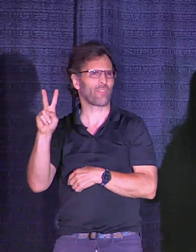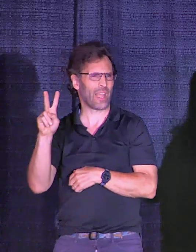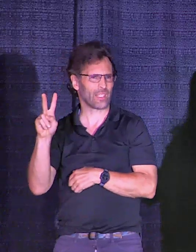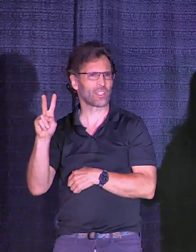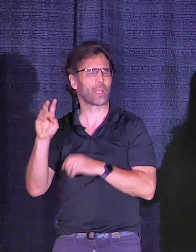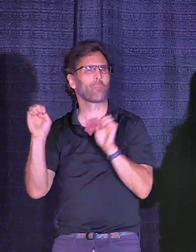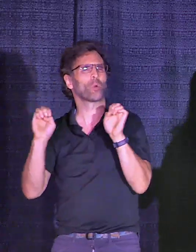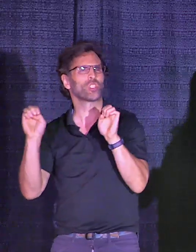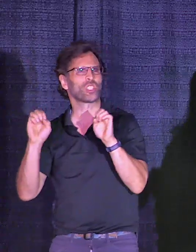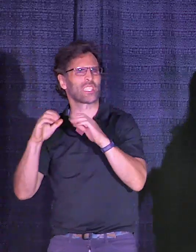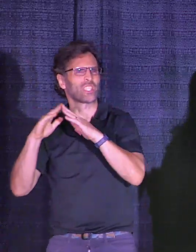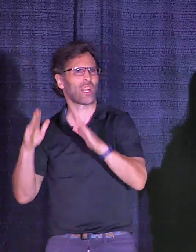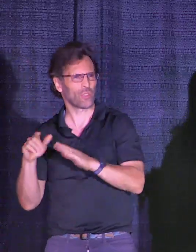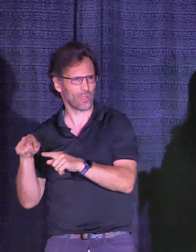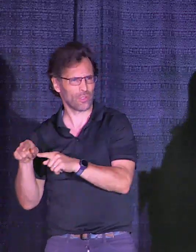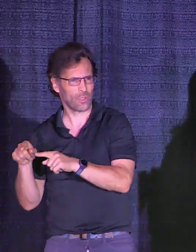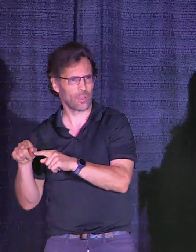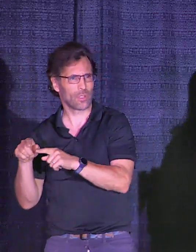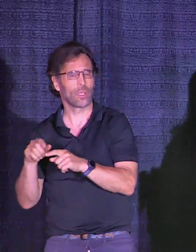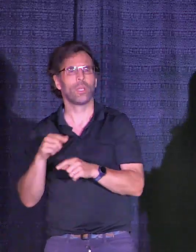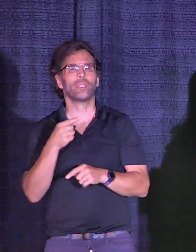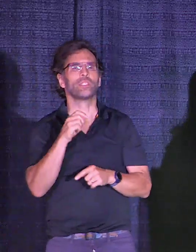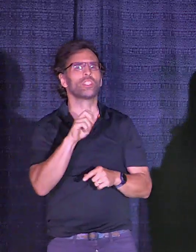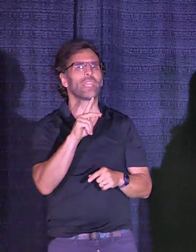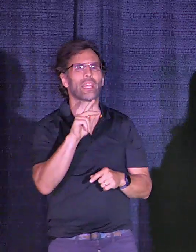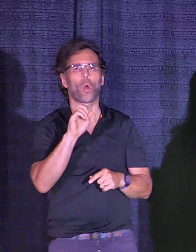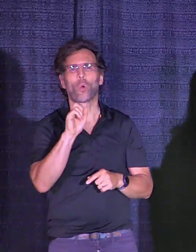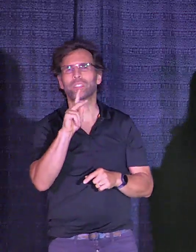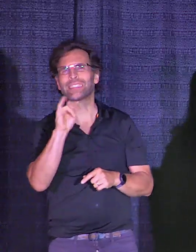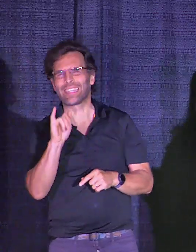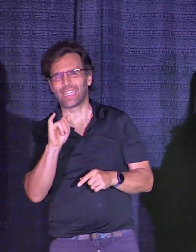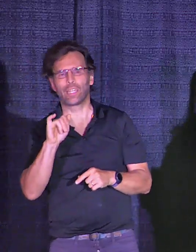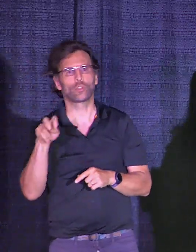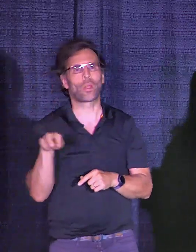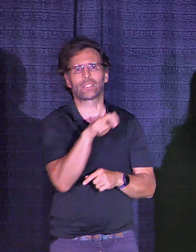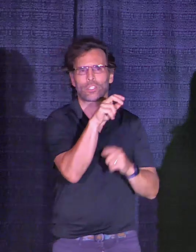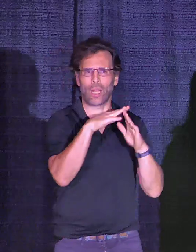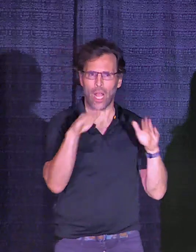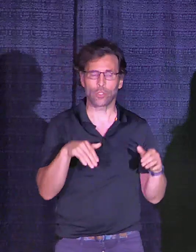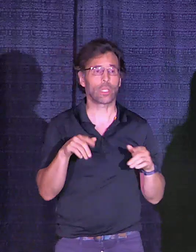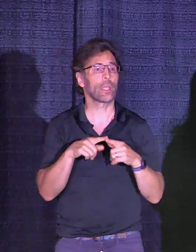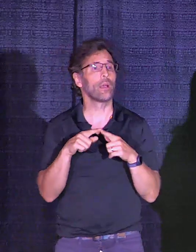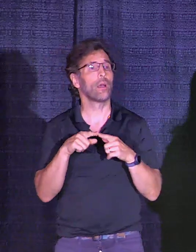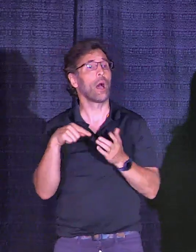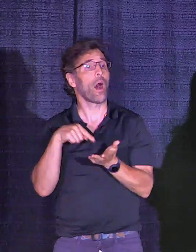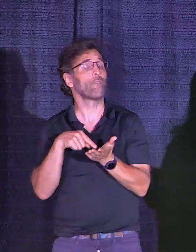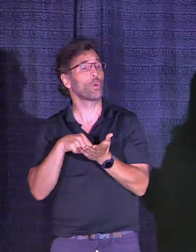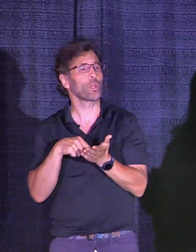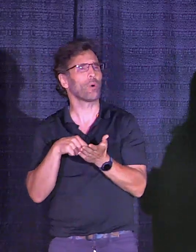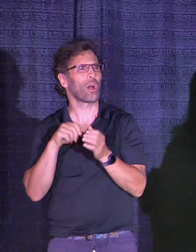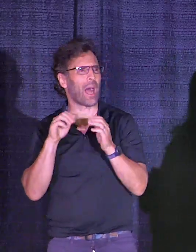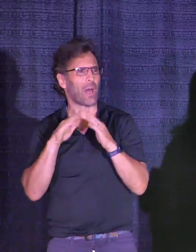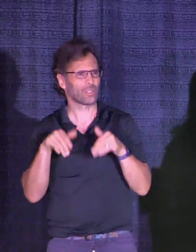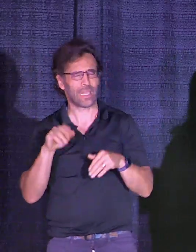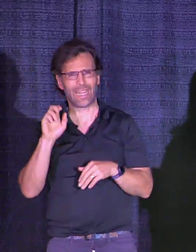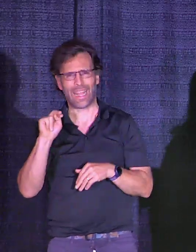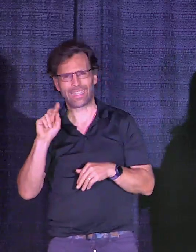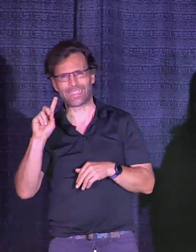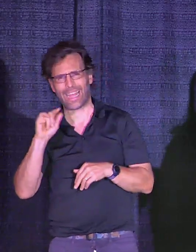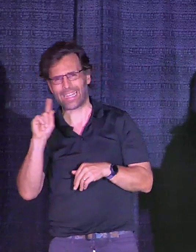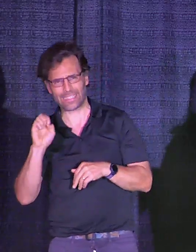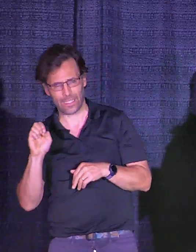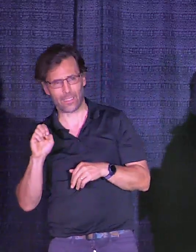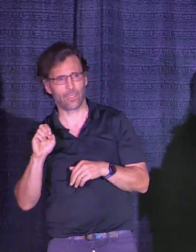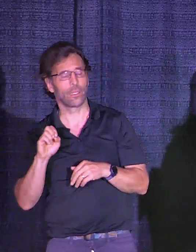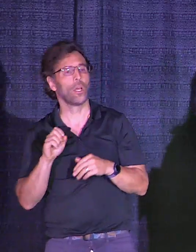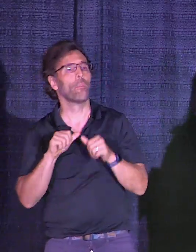emergency shelter, to we had Oshki transitional housing, we have affordable housing at Indaji, and we have our permanent supportive